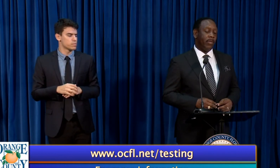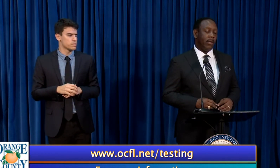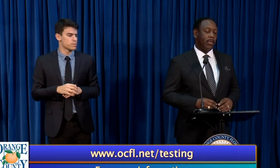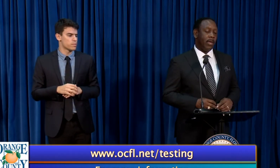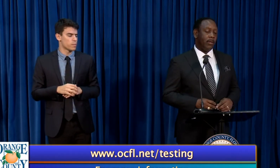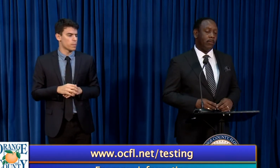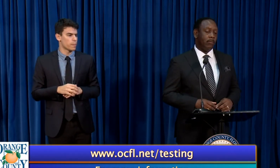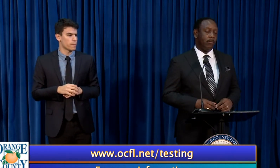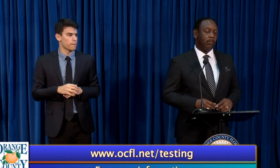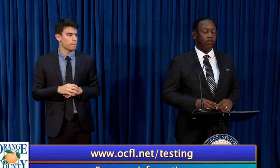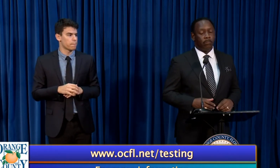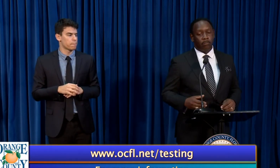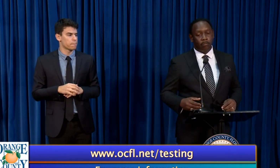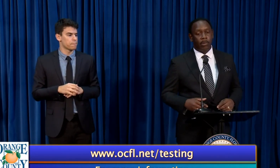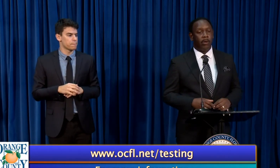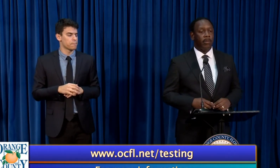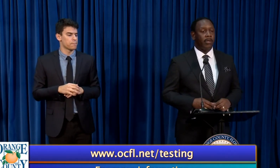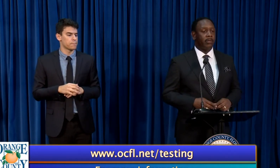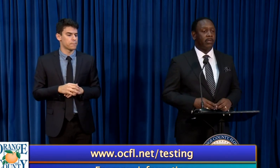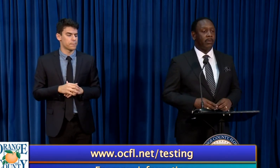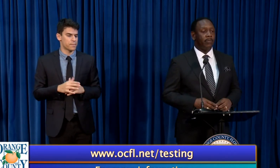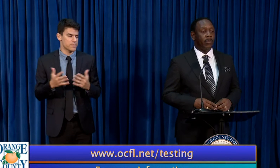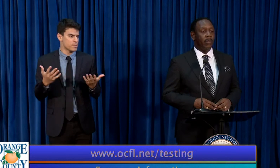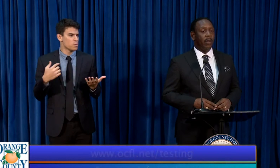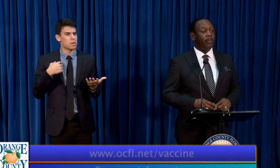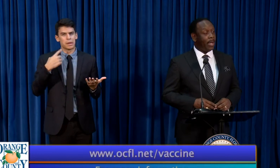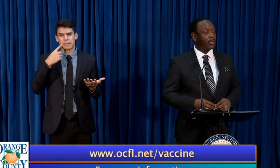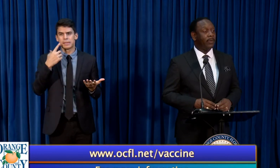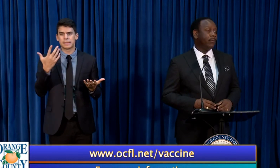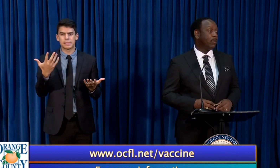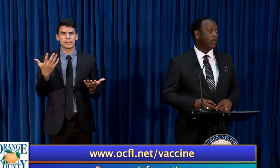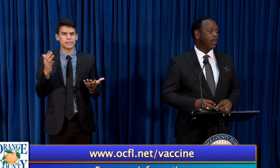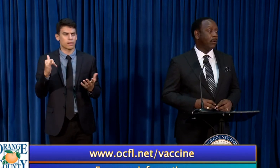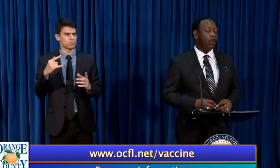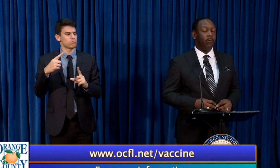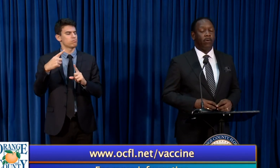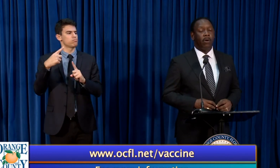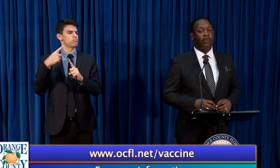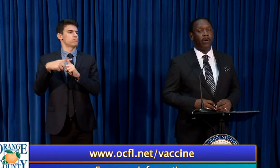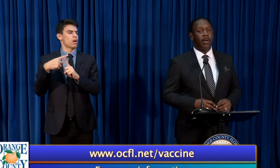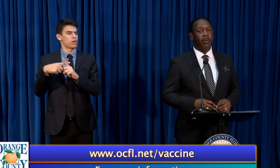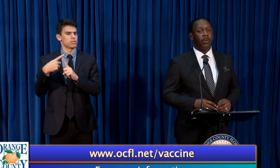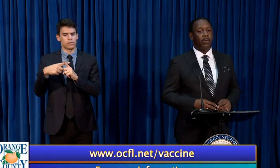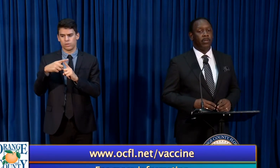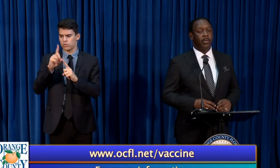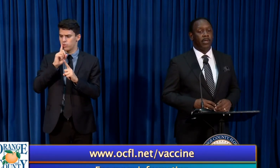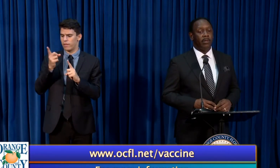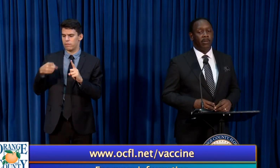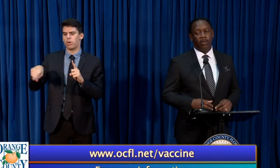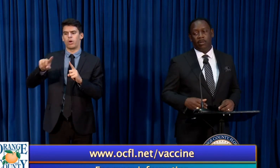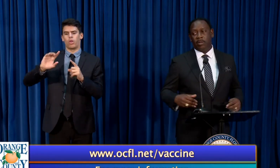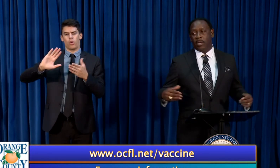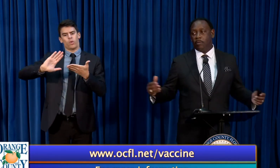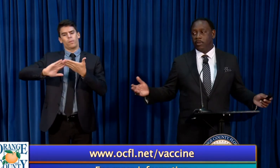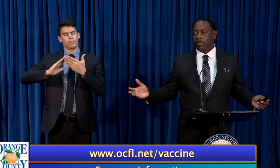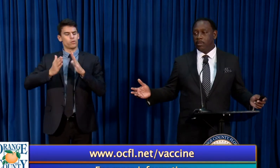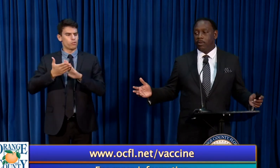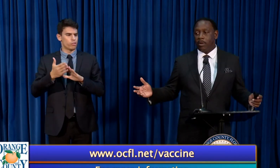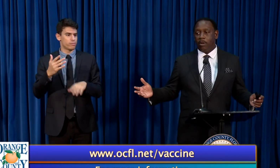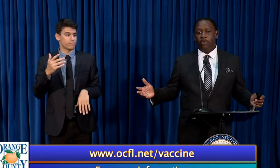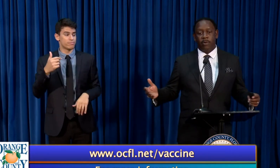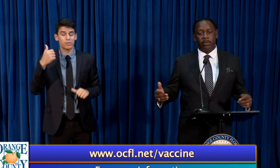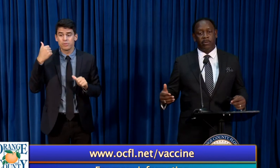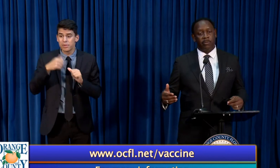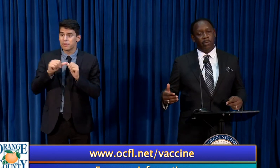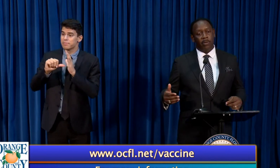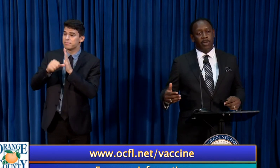I think that, that's a positive overall for our community. And again, we still